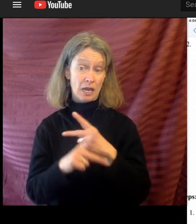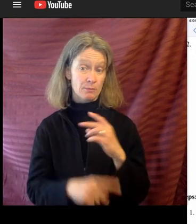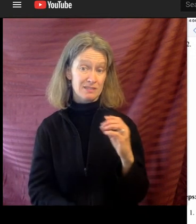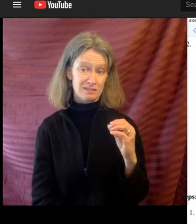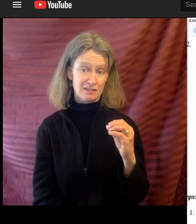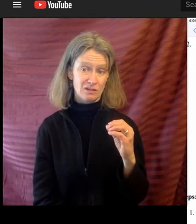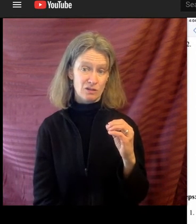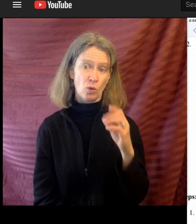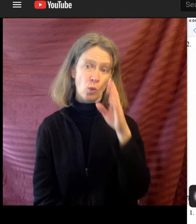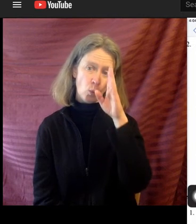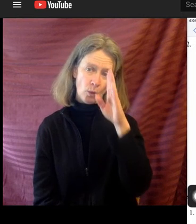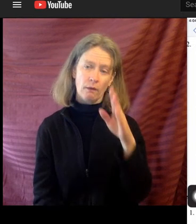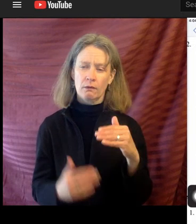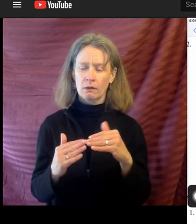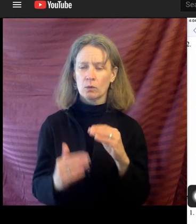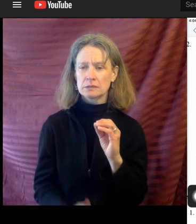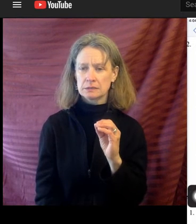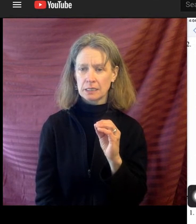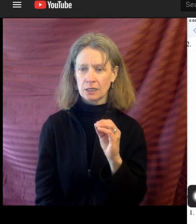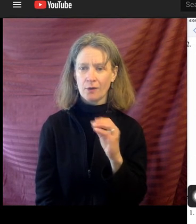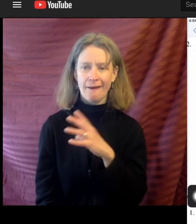0 equals 0.